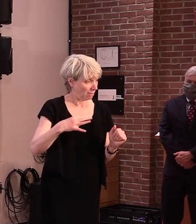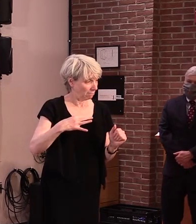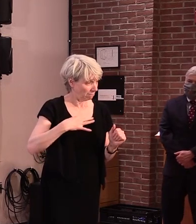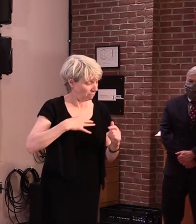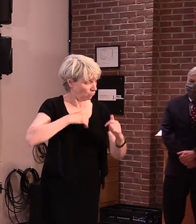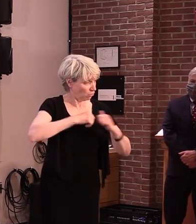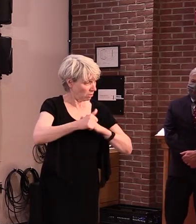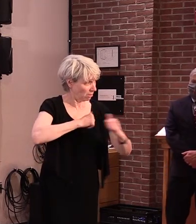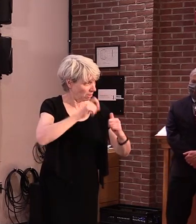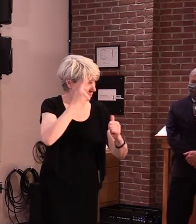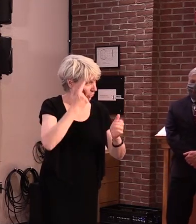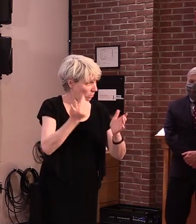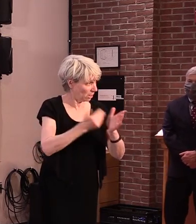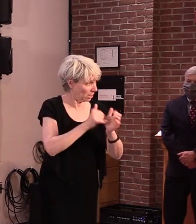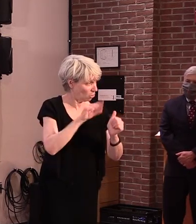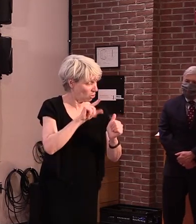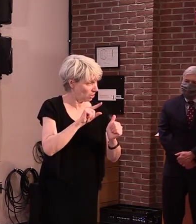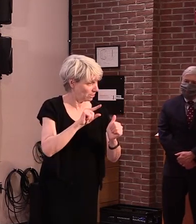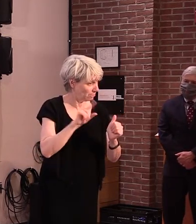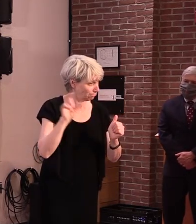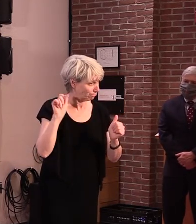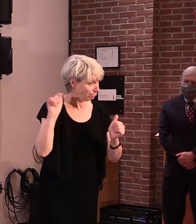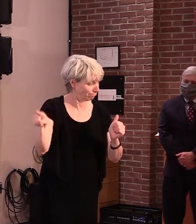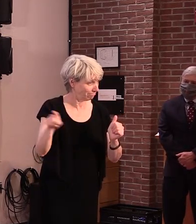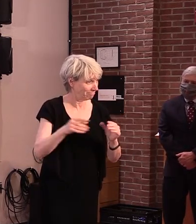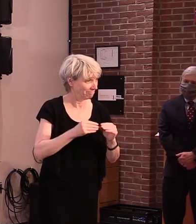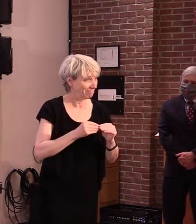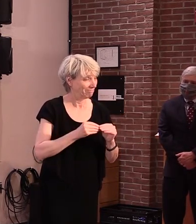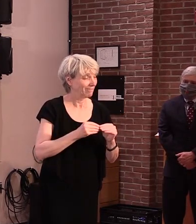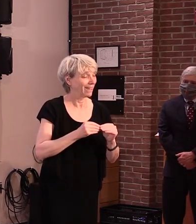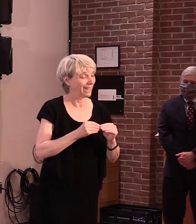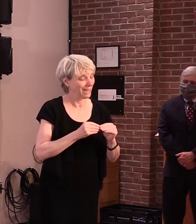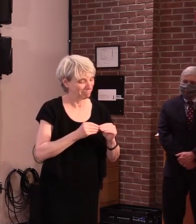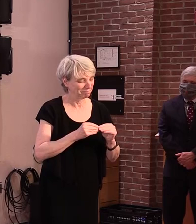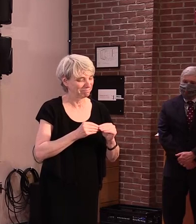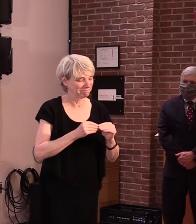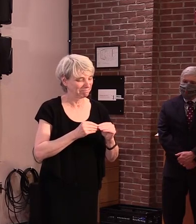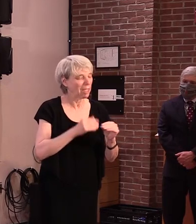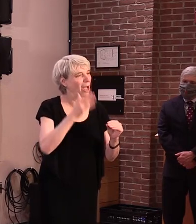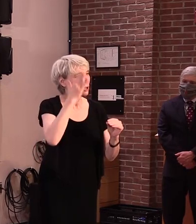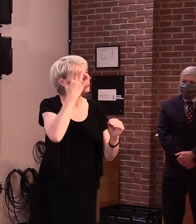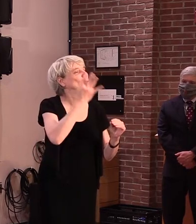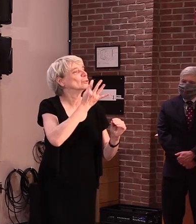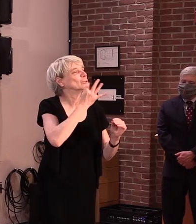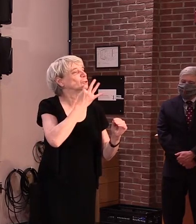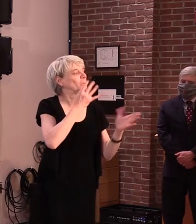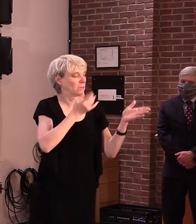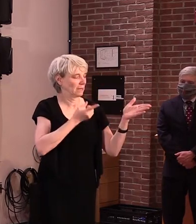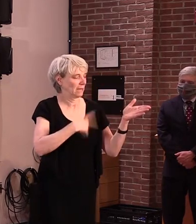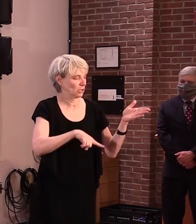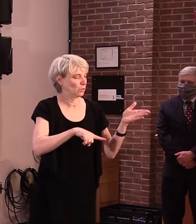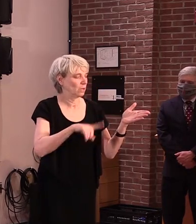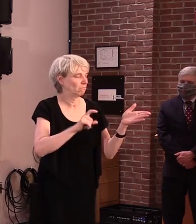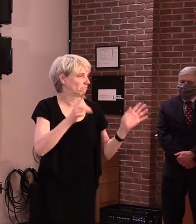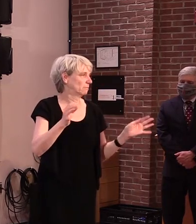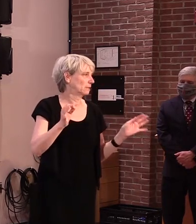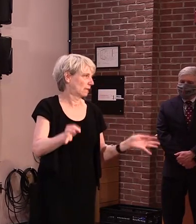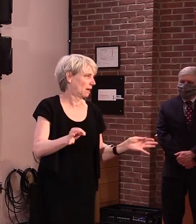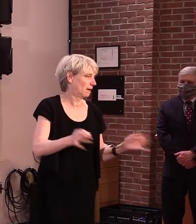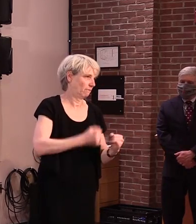come August? Well, I know I'm going to have to make a decision by next week at some point.